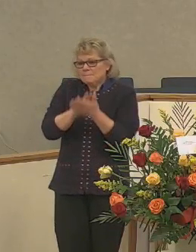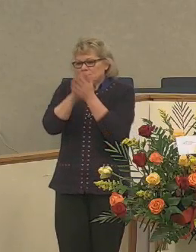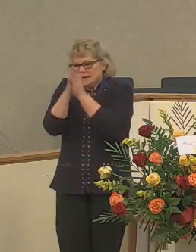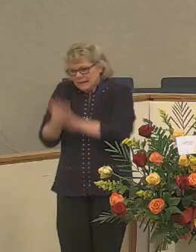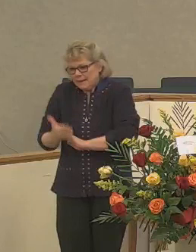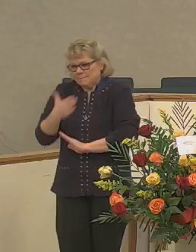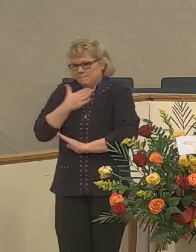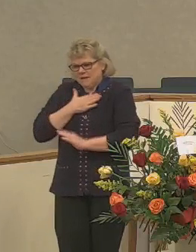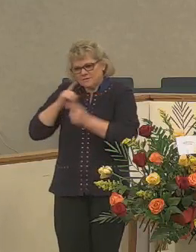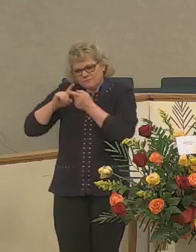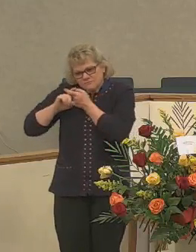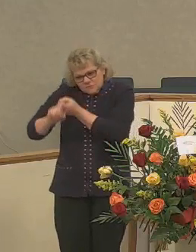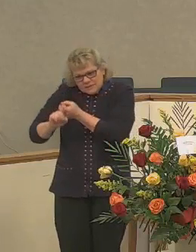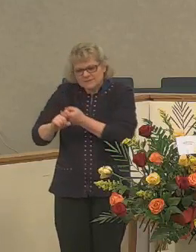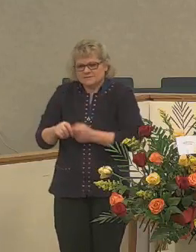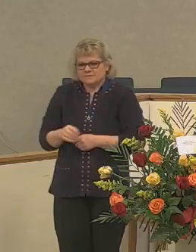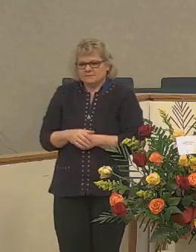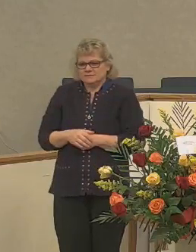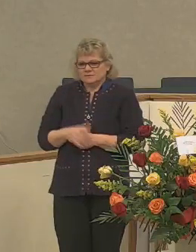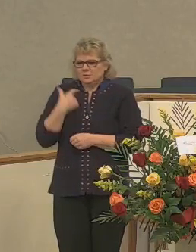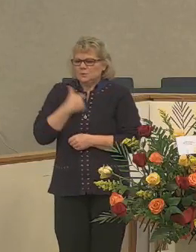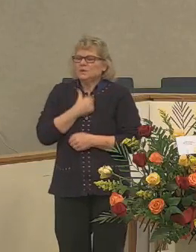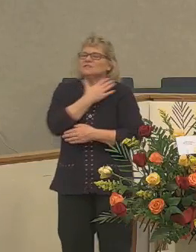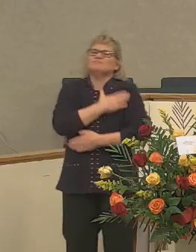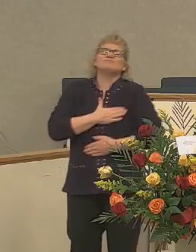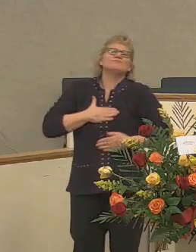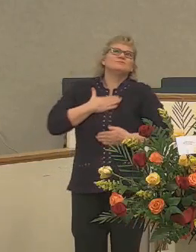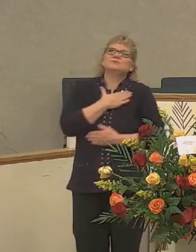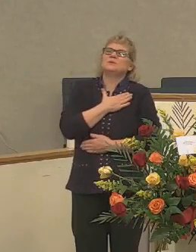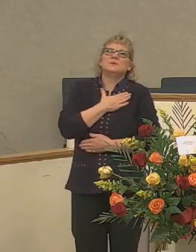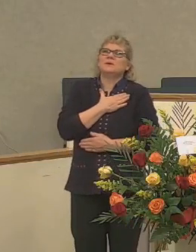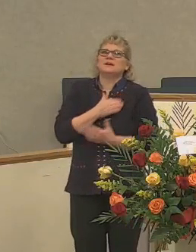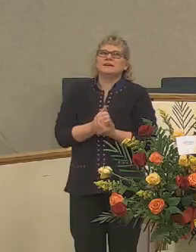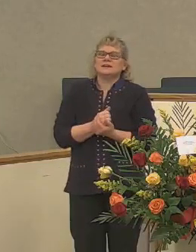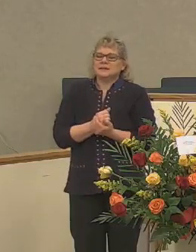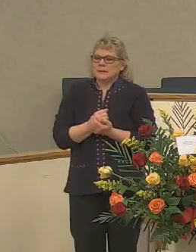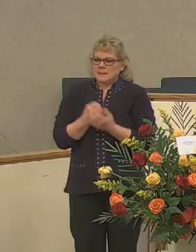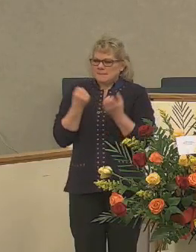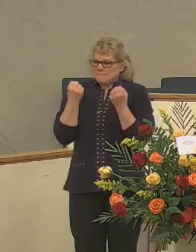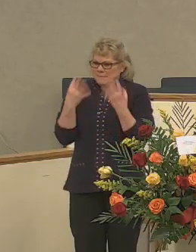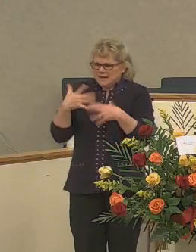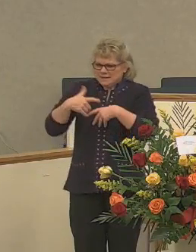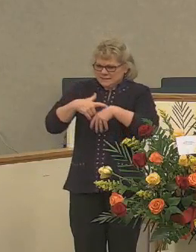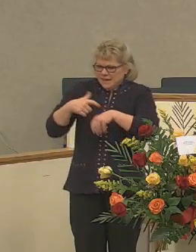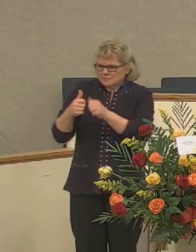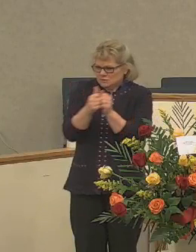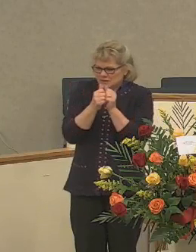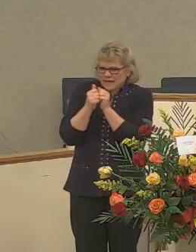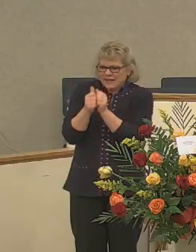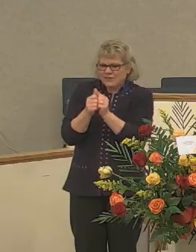friend. And we enjoyed many alone times together.